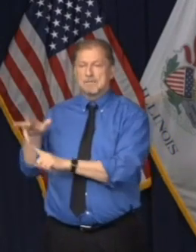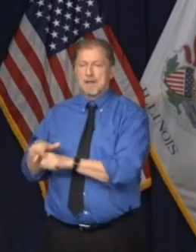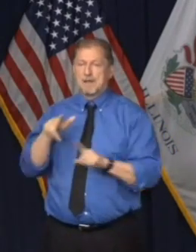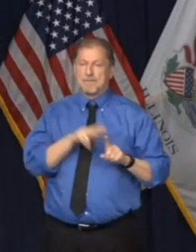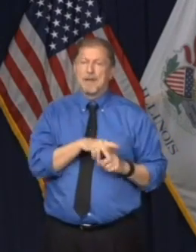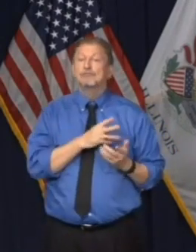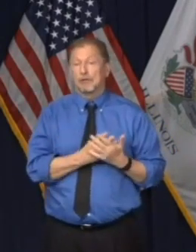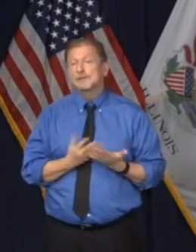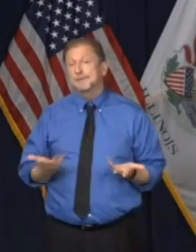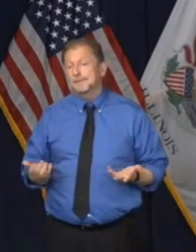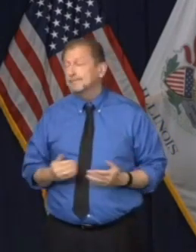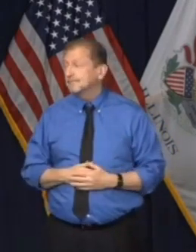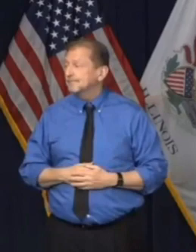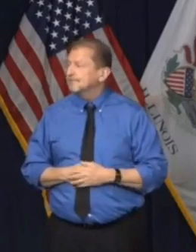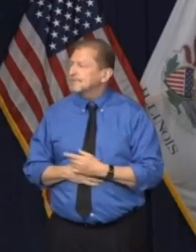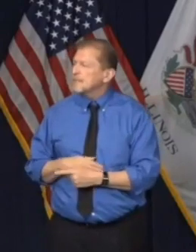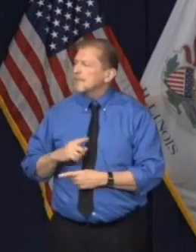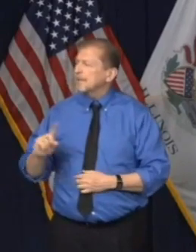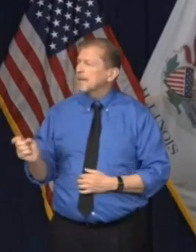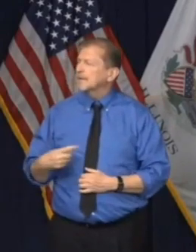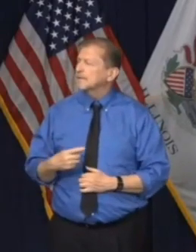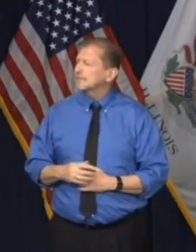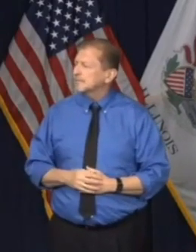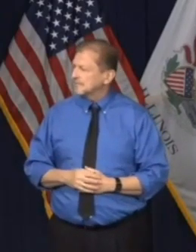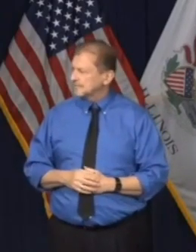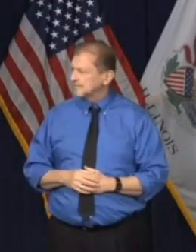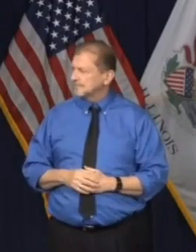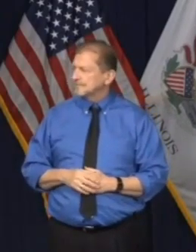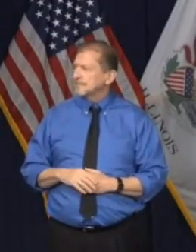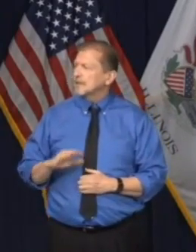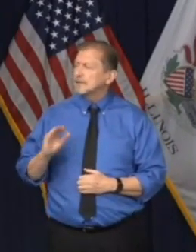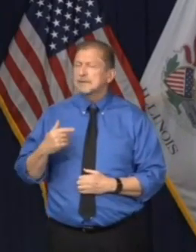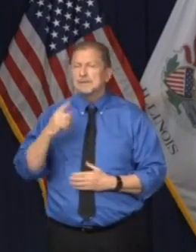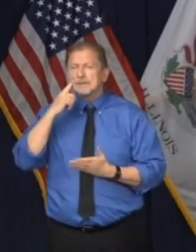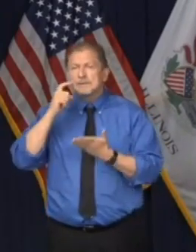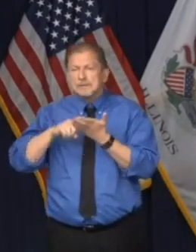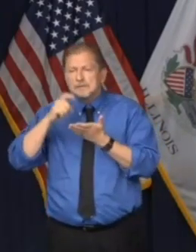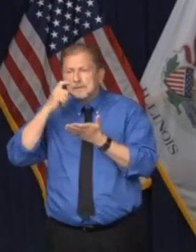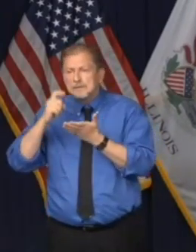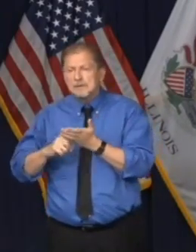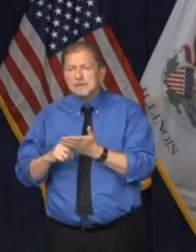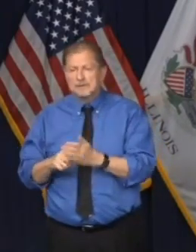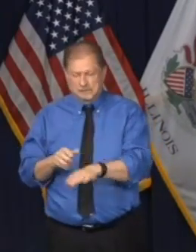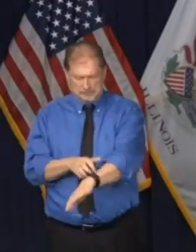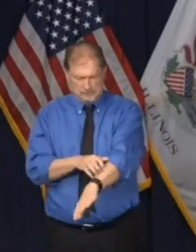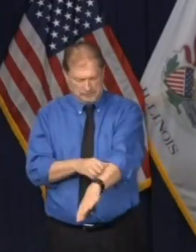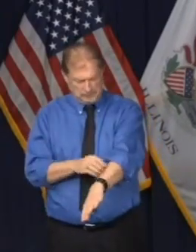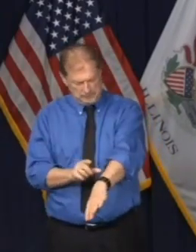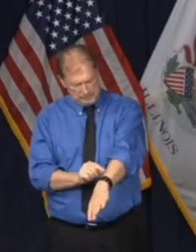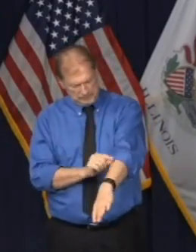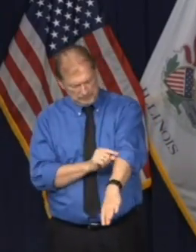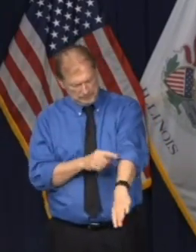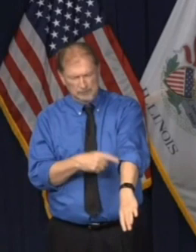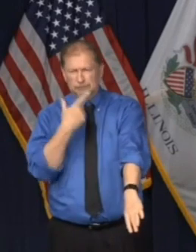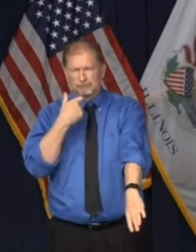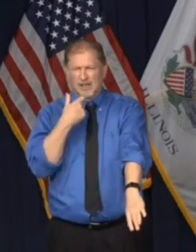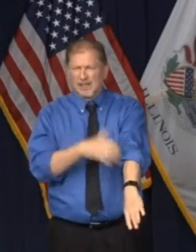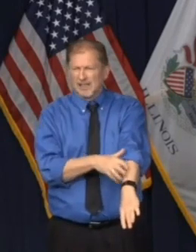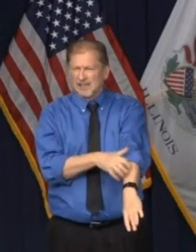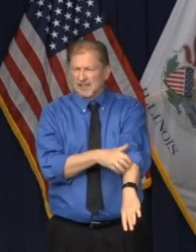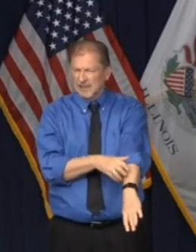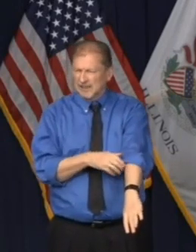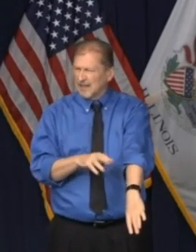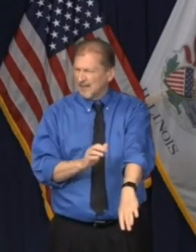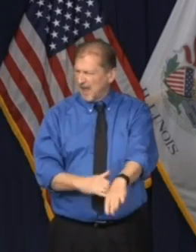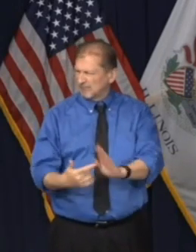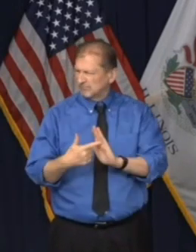them. Doctor, this next question's for you. There seems to be growing evidence that skin rashes that present like measles and chicken pox and frostbite are possible